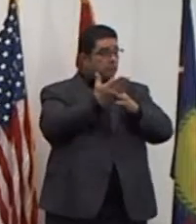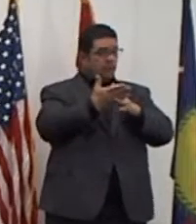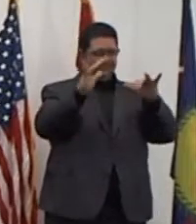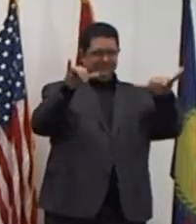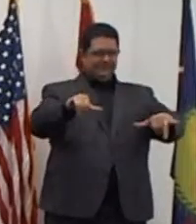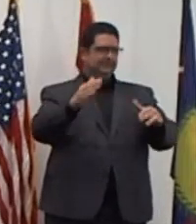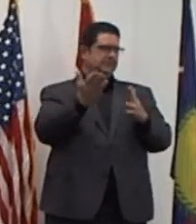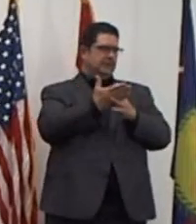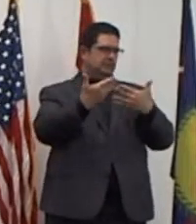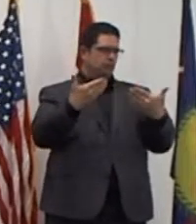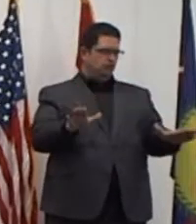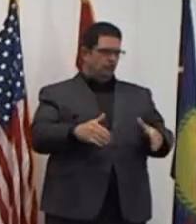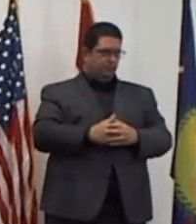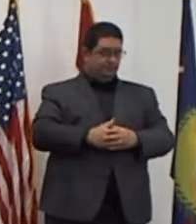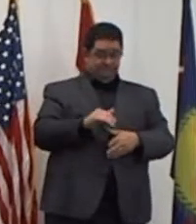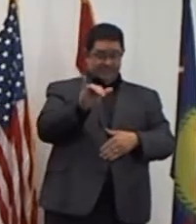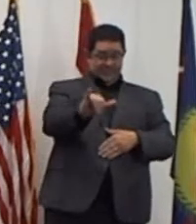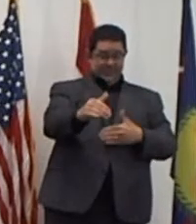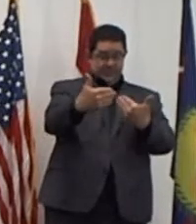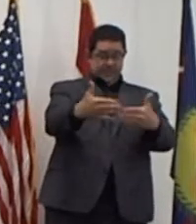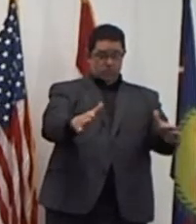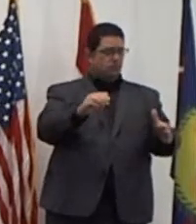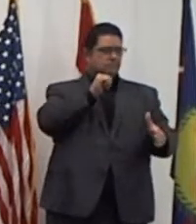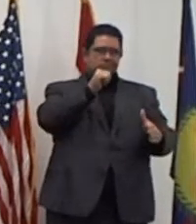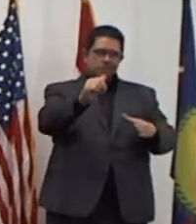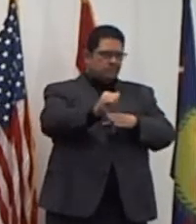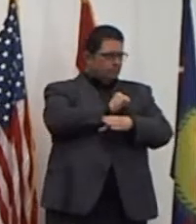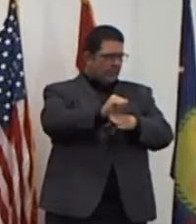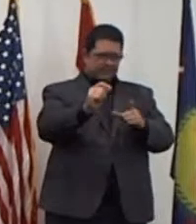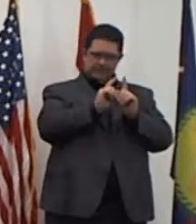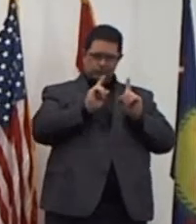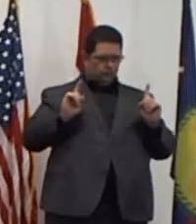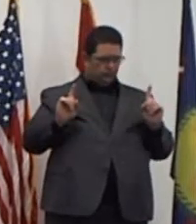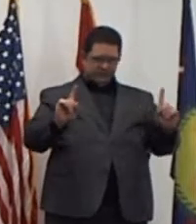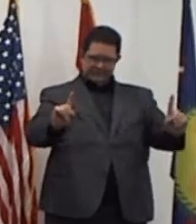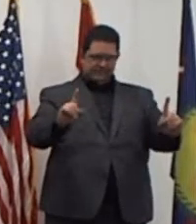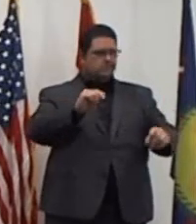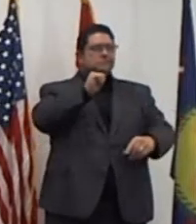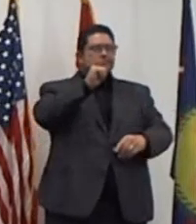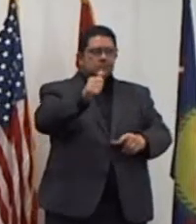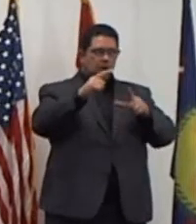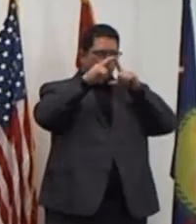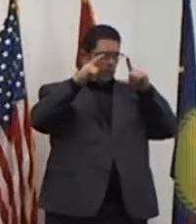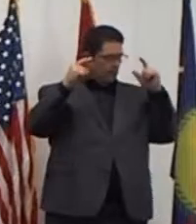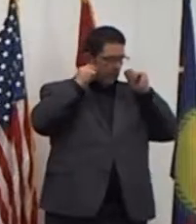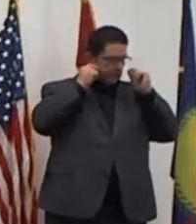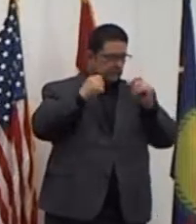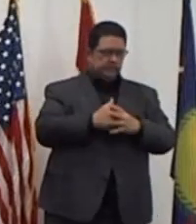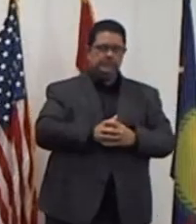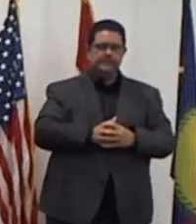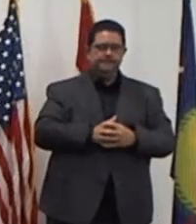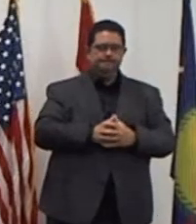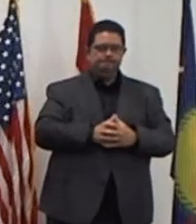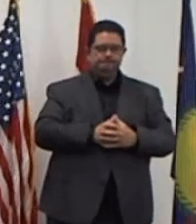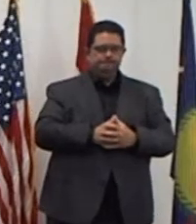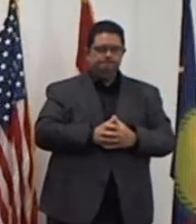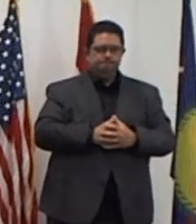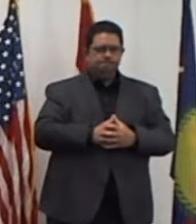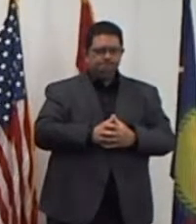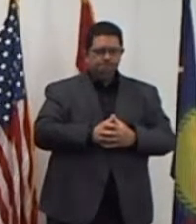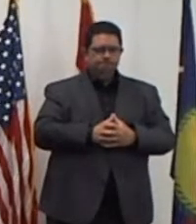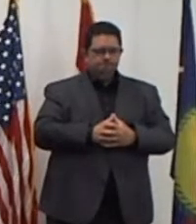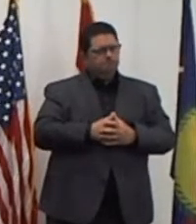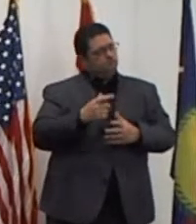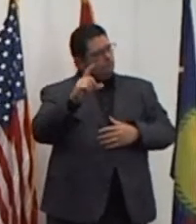break room, they were not practicing social distancing, and they were not wearing their masks. We have